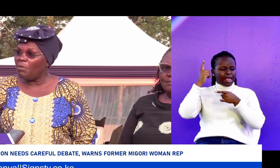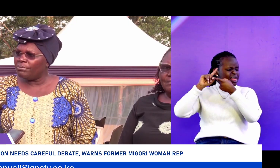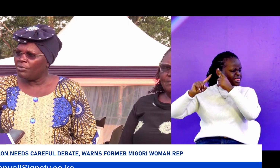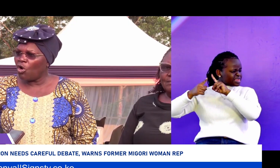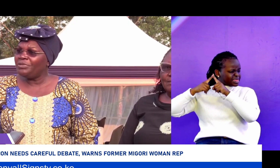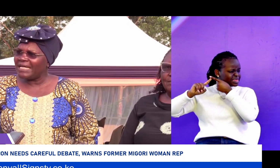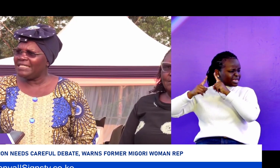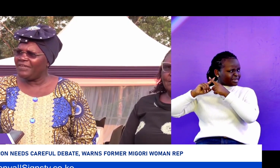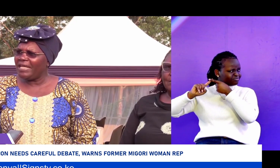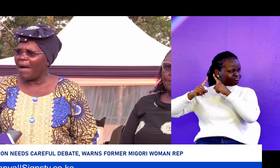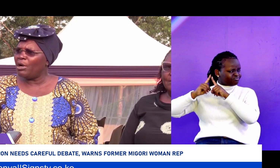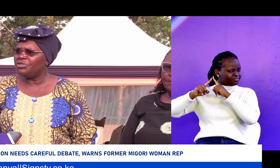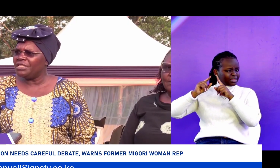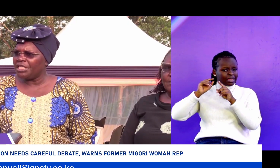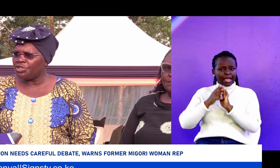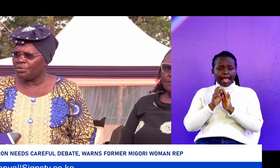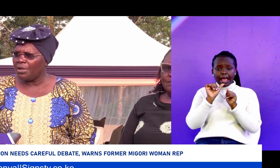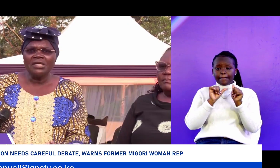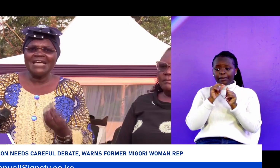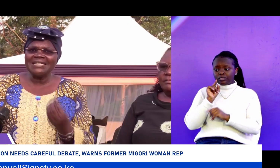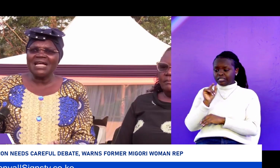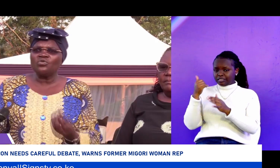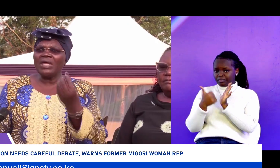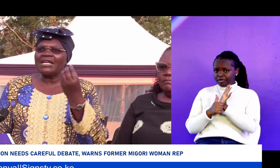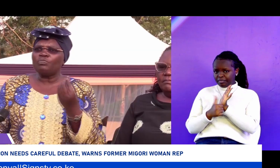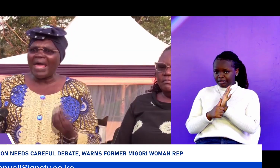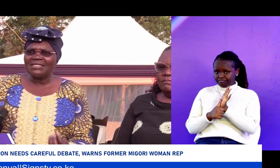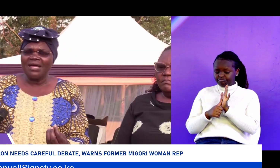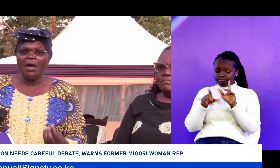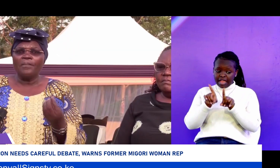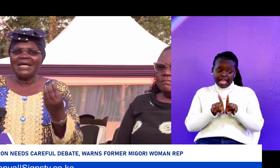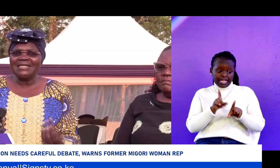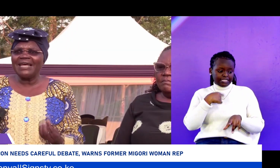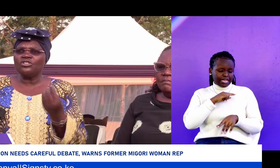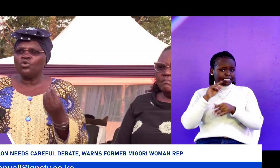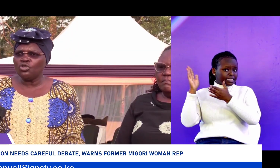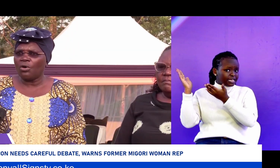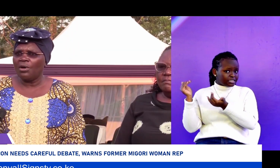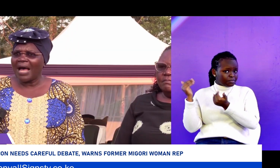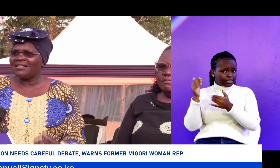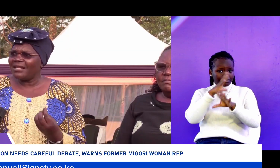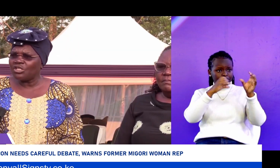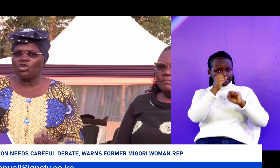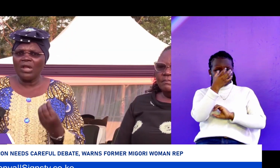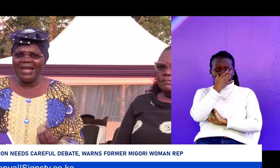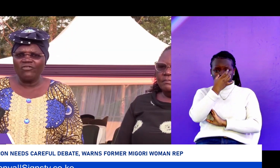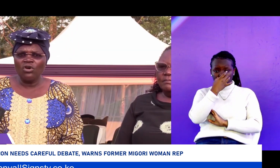brainstorm objectively about this issue. Just as we expect President Ruto at the national level